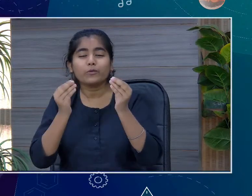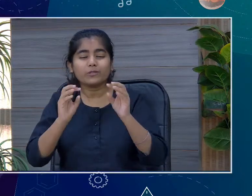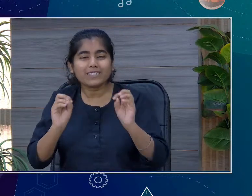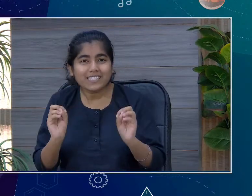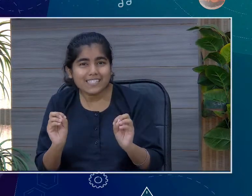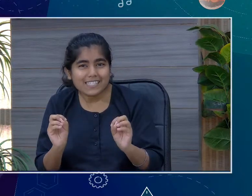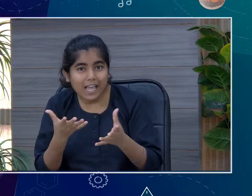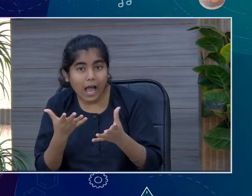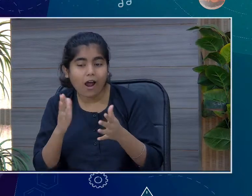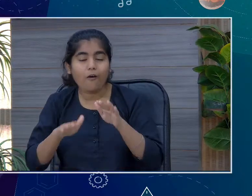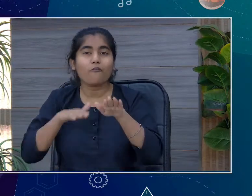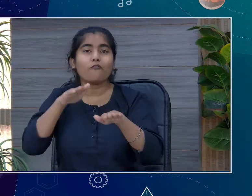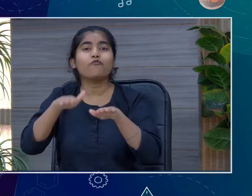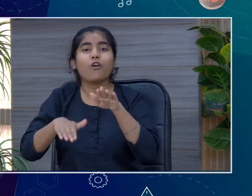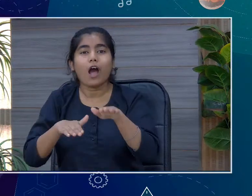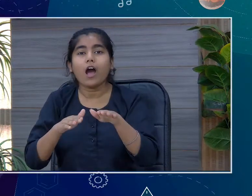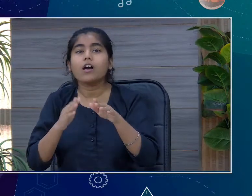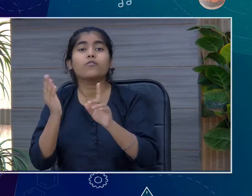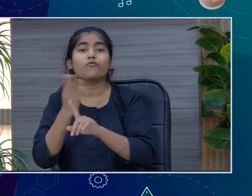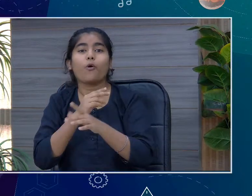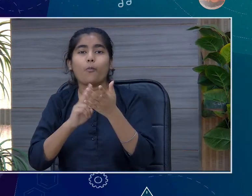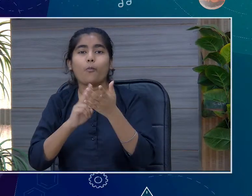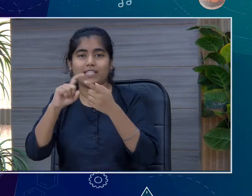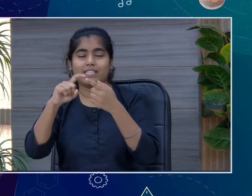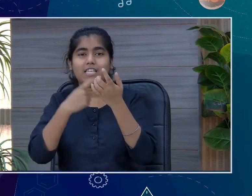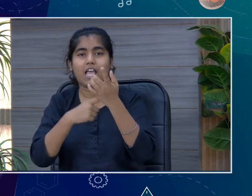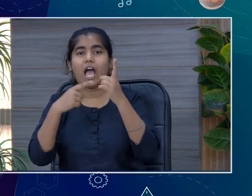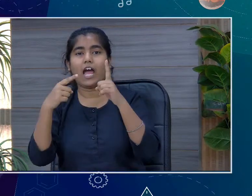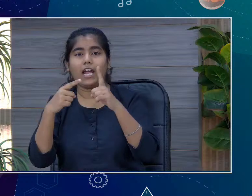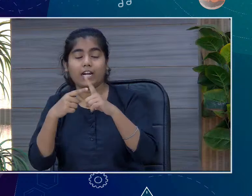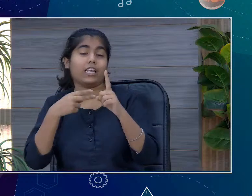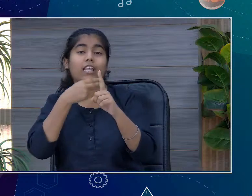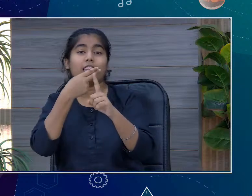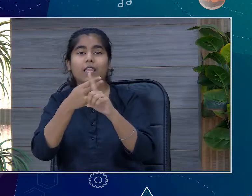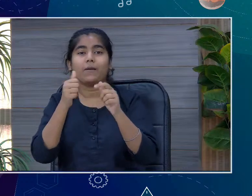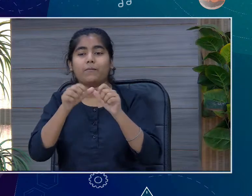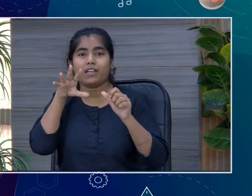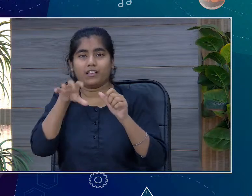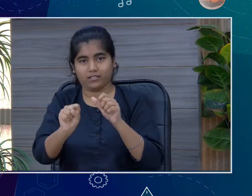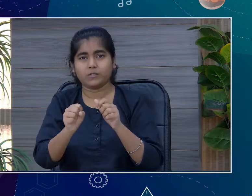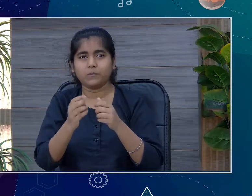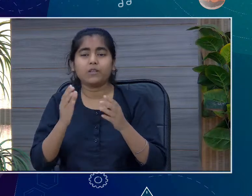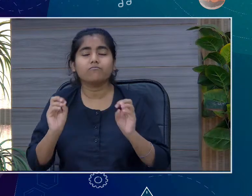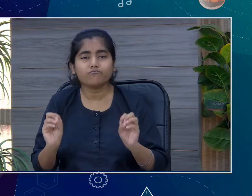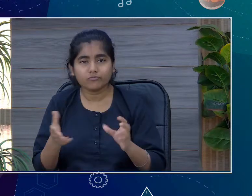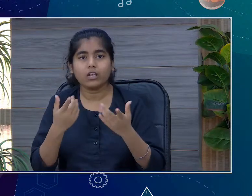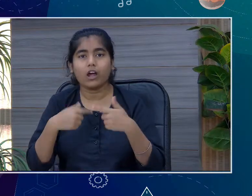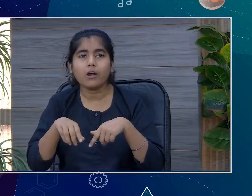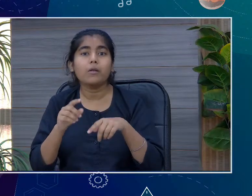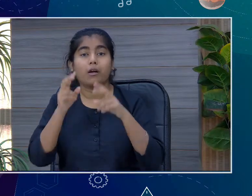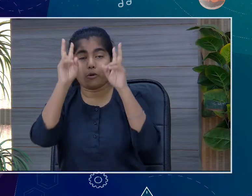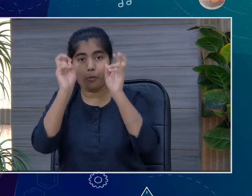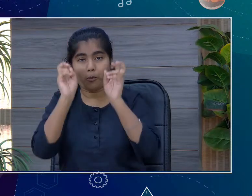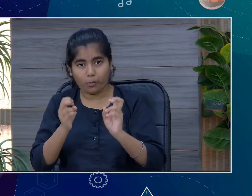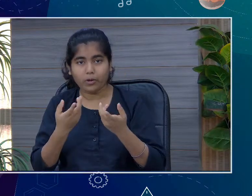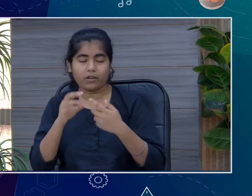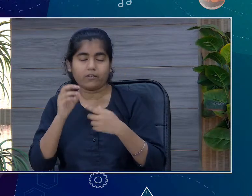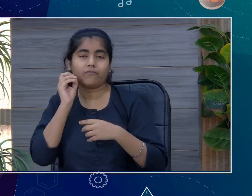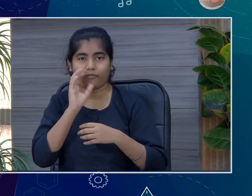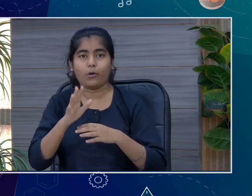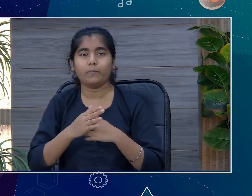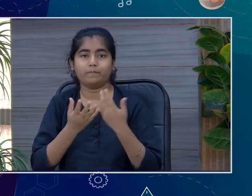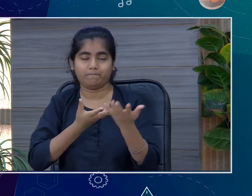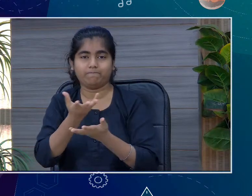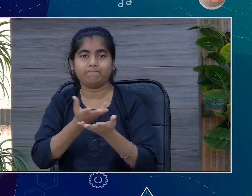been taken by the N.C.E.R.T. What about accessibility initiatives by N.C.E.R.T? What are those? We will be coming to know in a short while